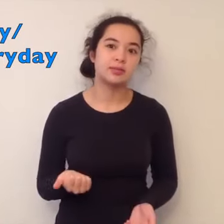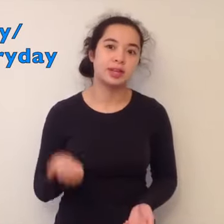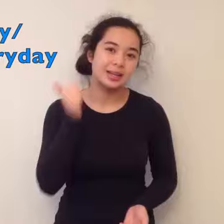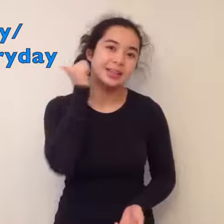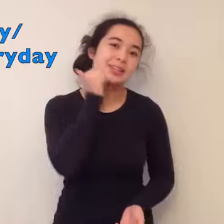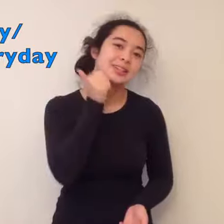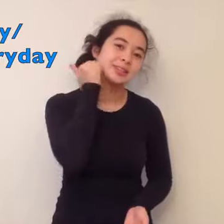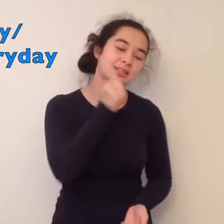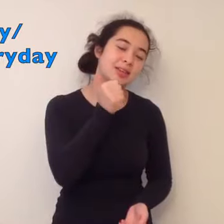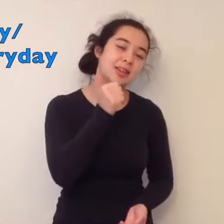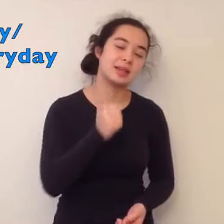everyday, like